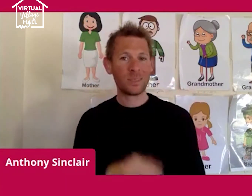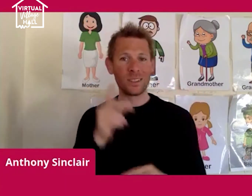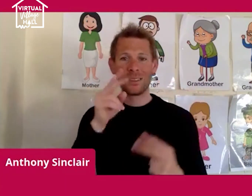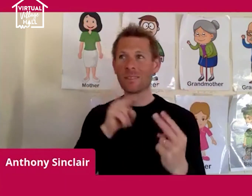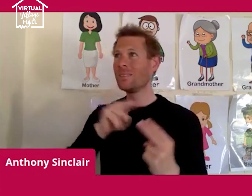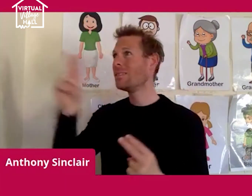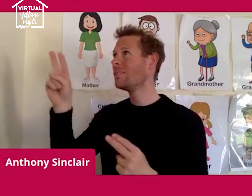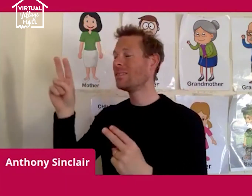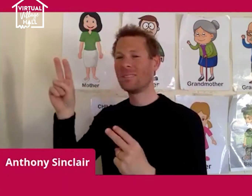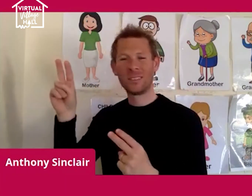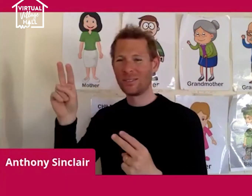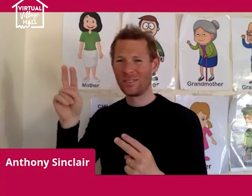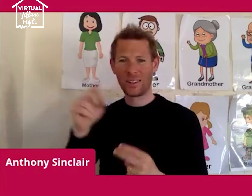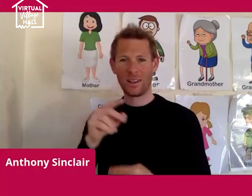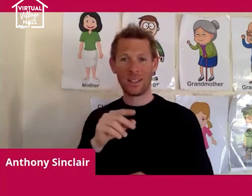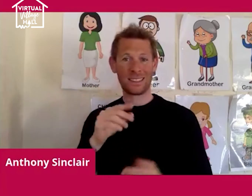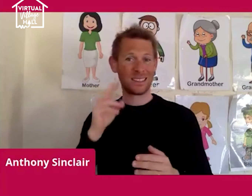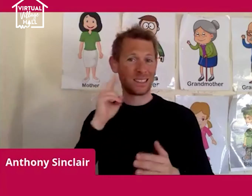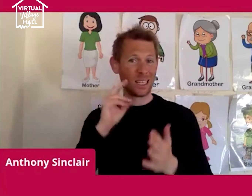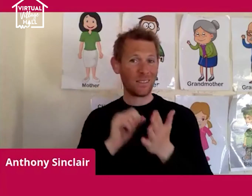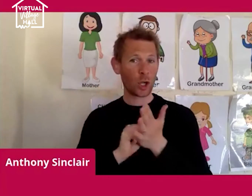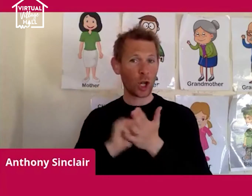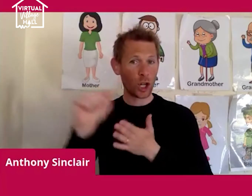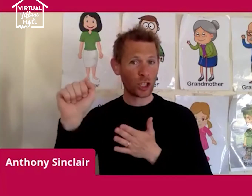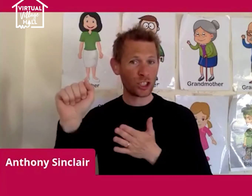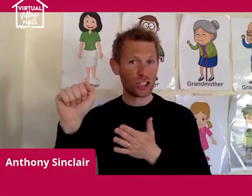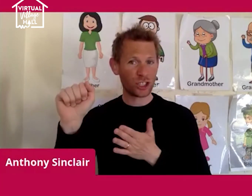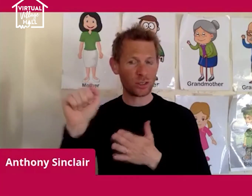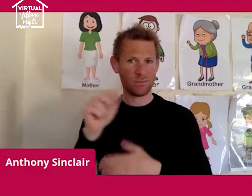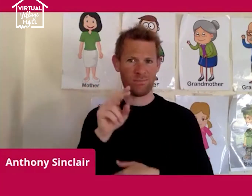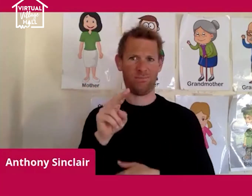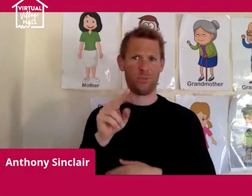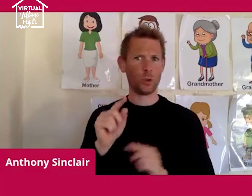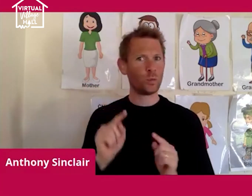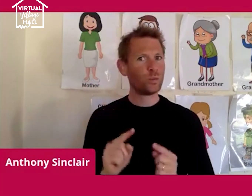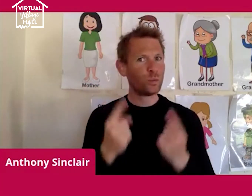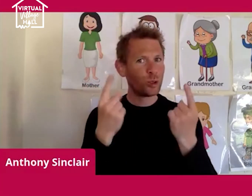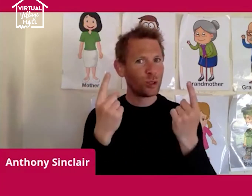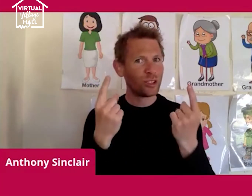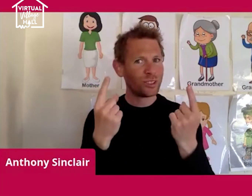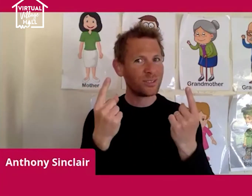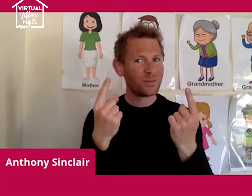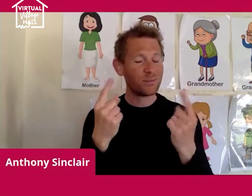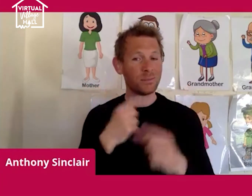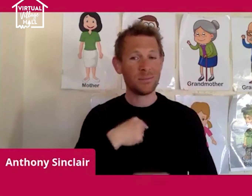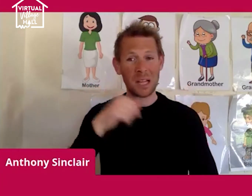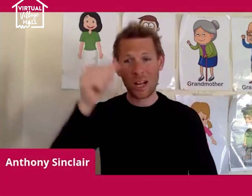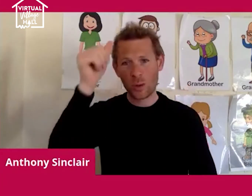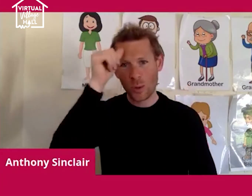is really important. If you're distracted, if you look away, actually in deaf culture, that seen as really quite